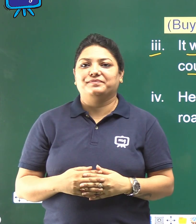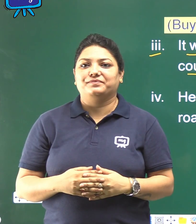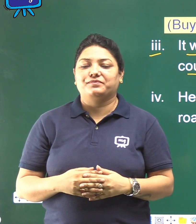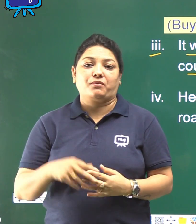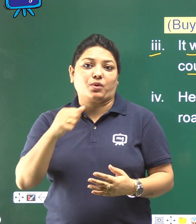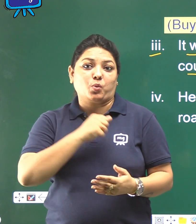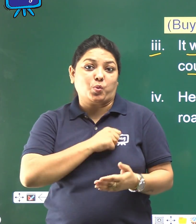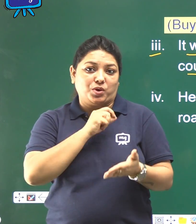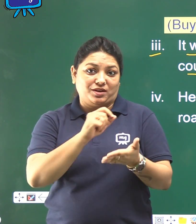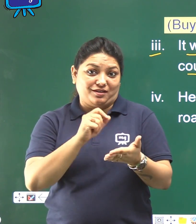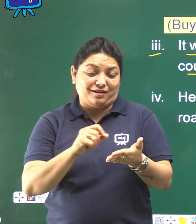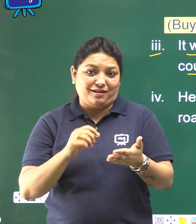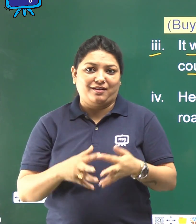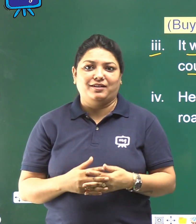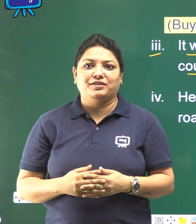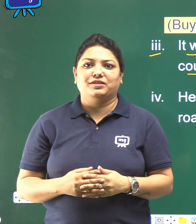So we shall write